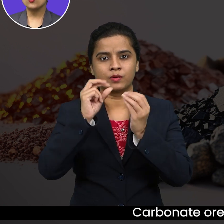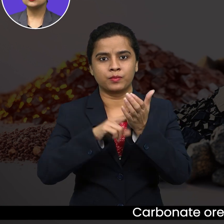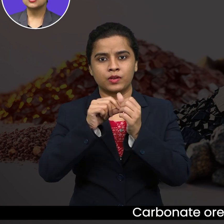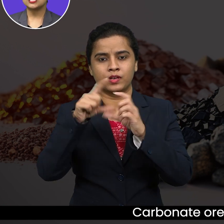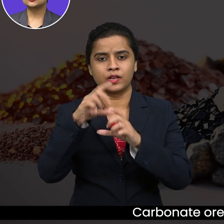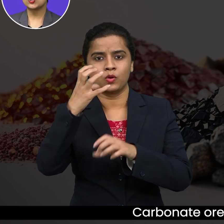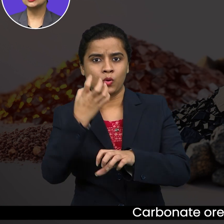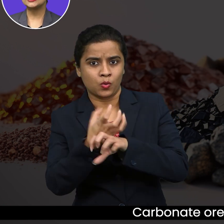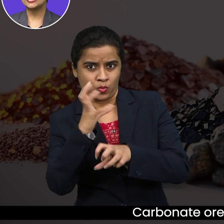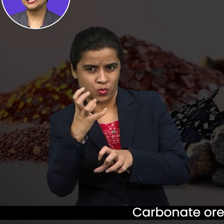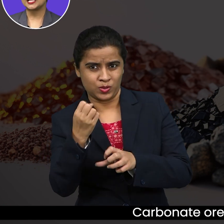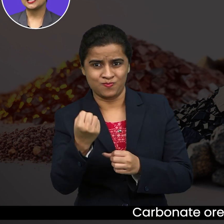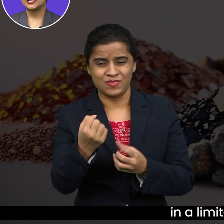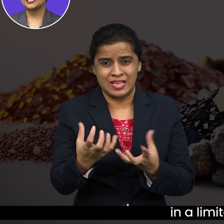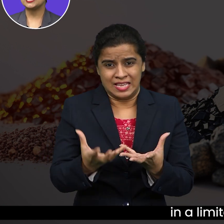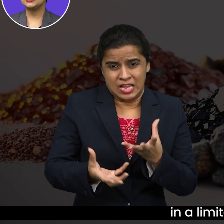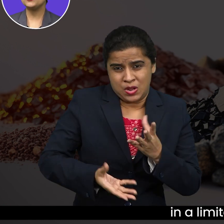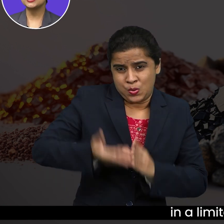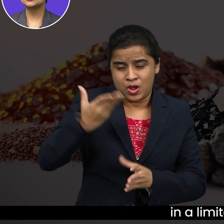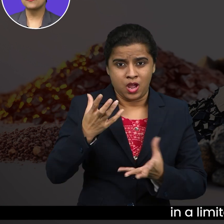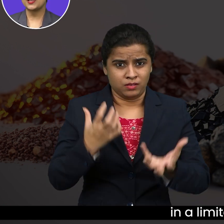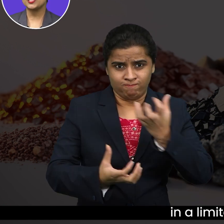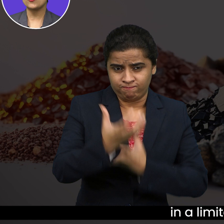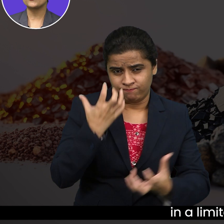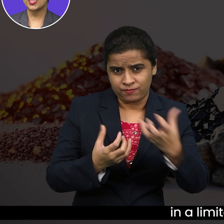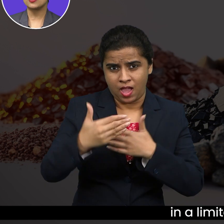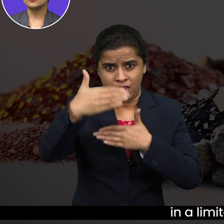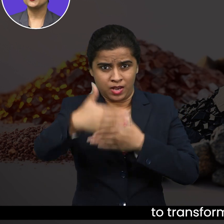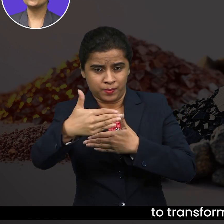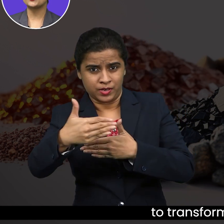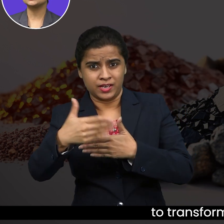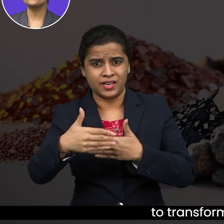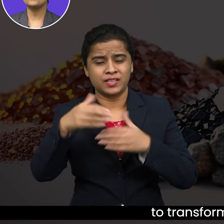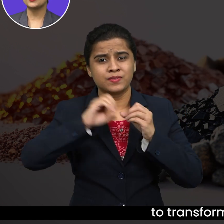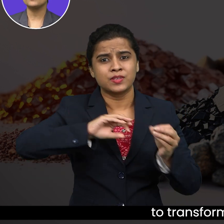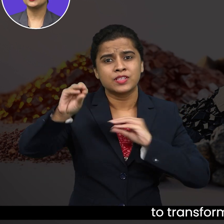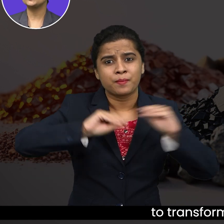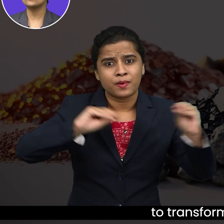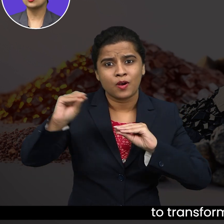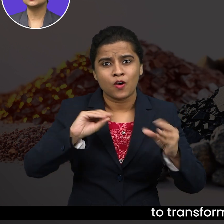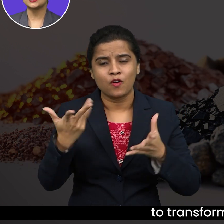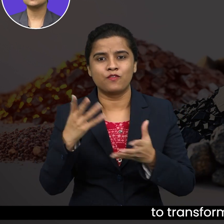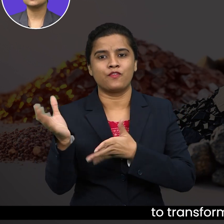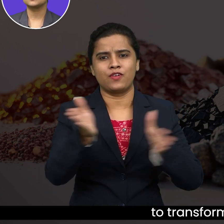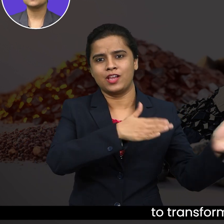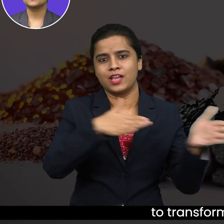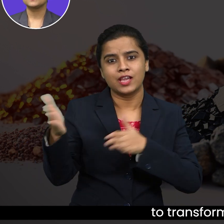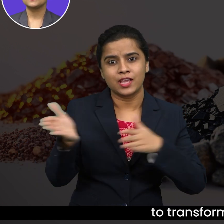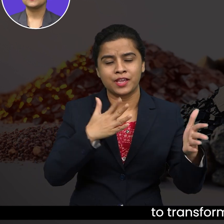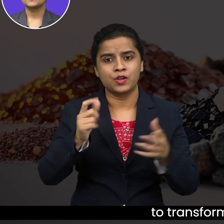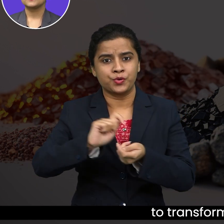Carbonate ores are strongly heated in a limited supply of air to transform them into